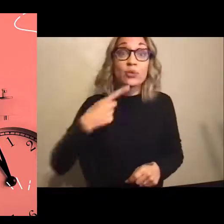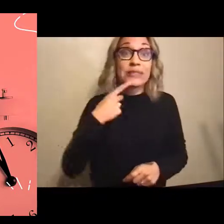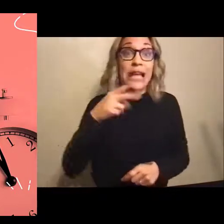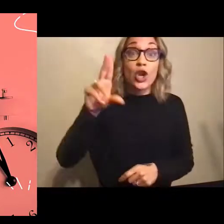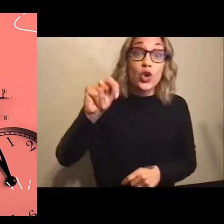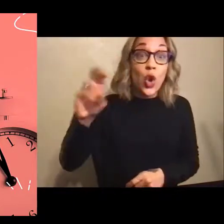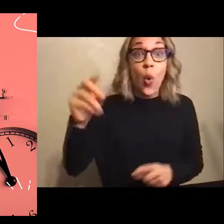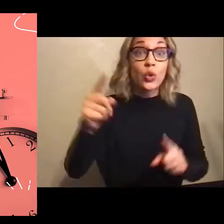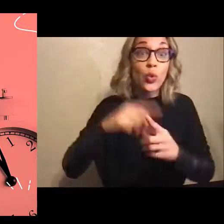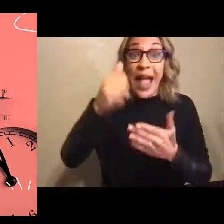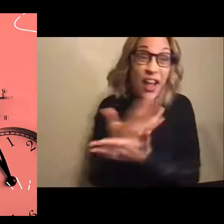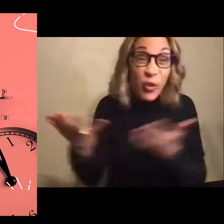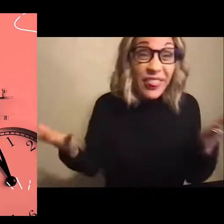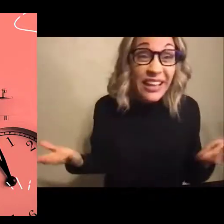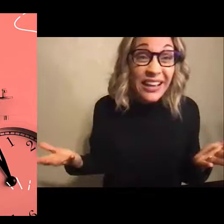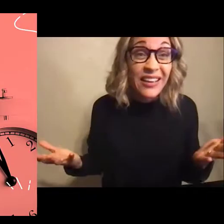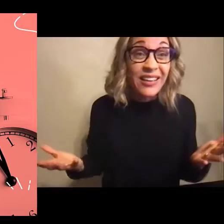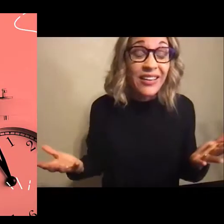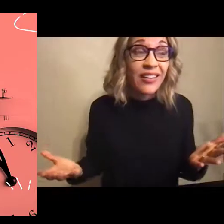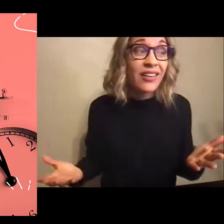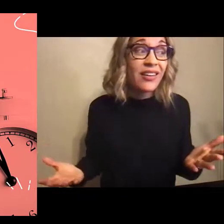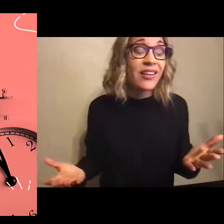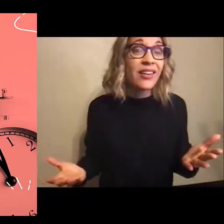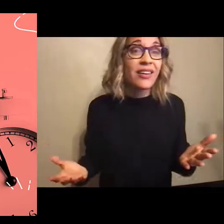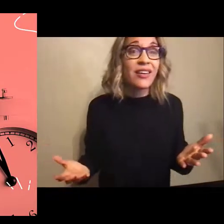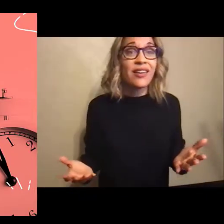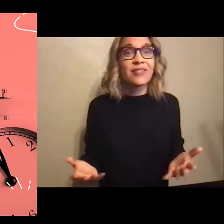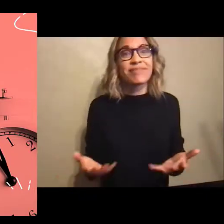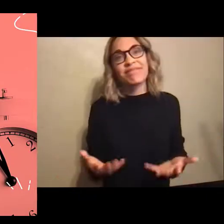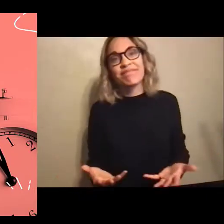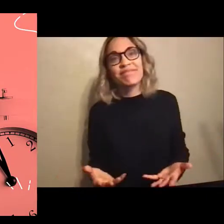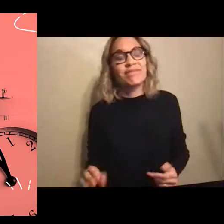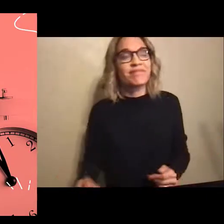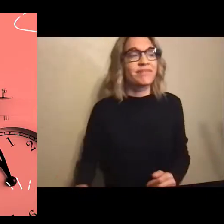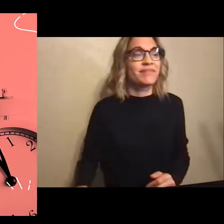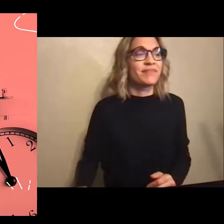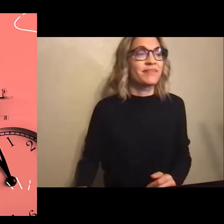Can I say yes, or do I have to say no to everything?